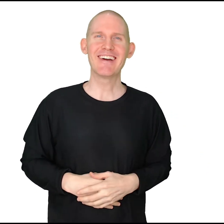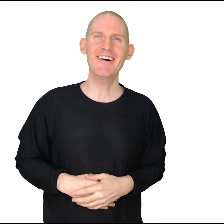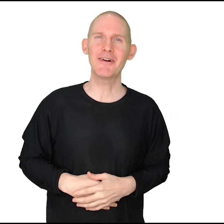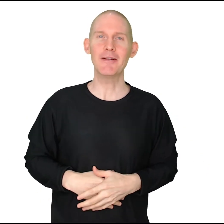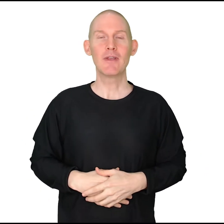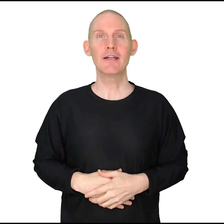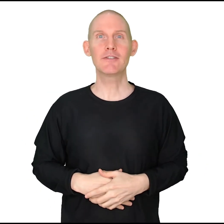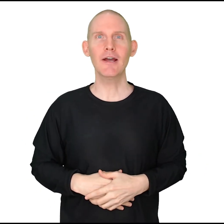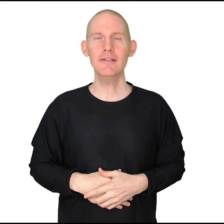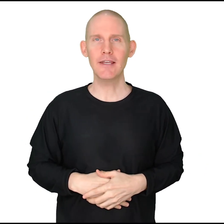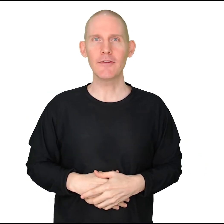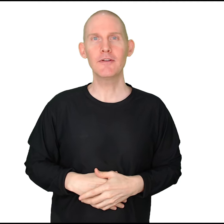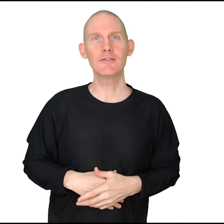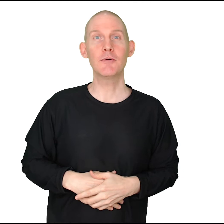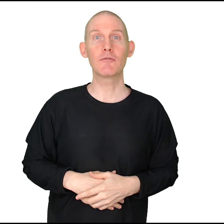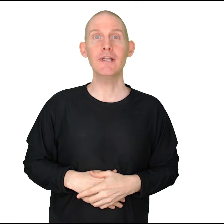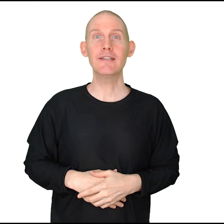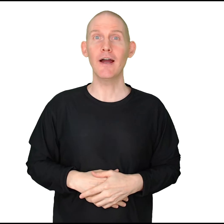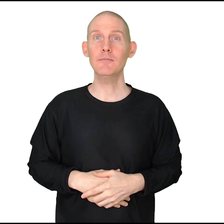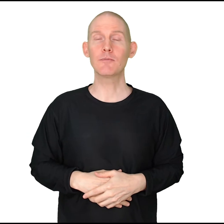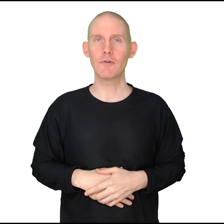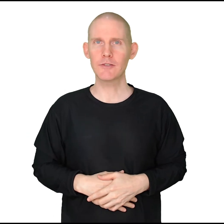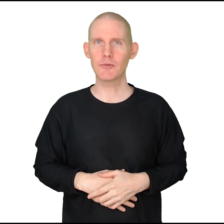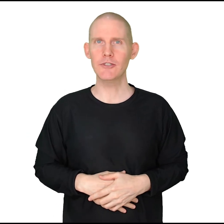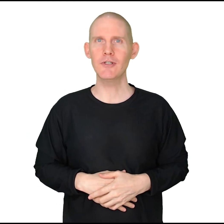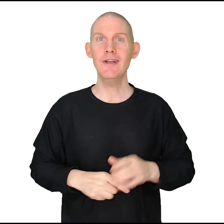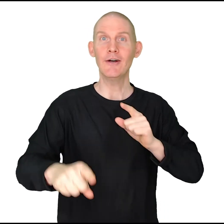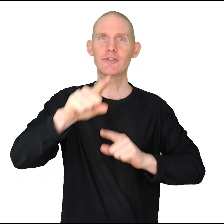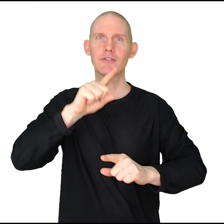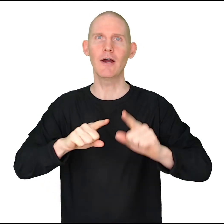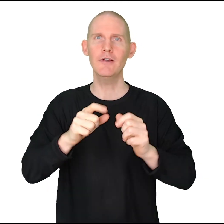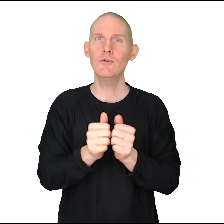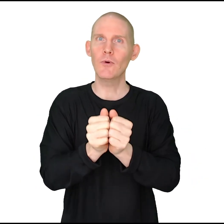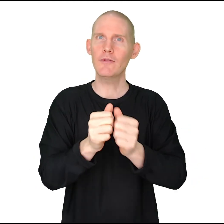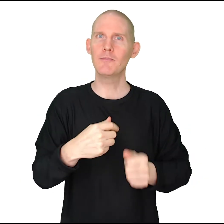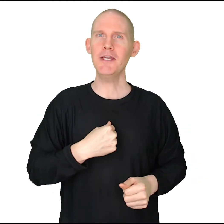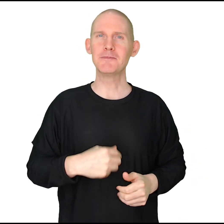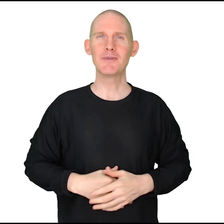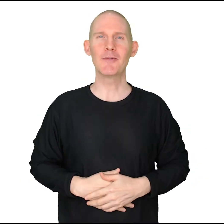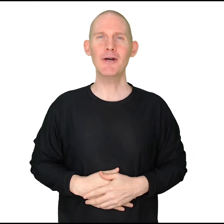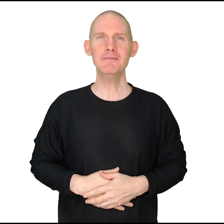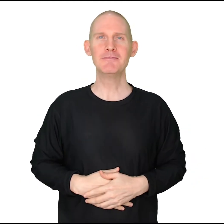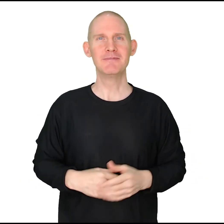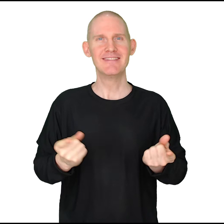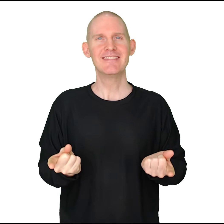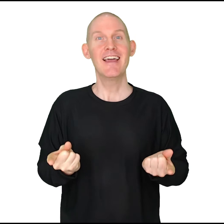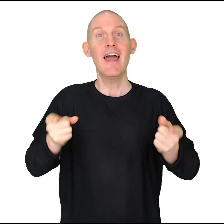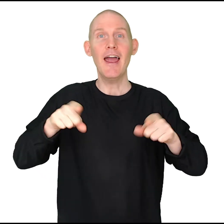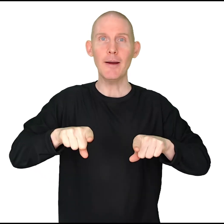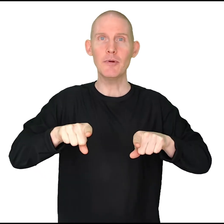right, let's sign together. Let's do it 3 times from the rest position. Sign with me. Here we go. Happen,